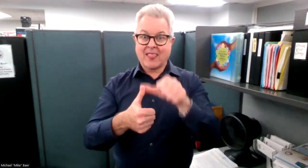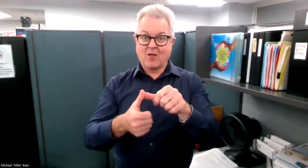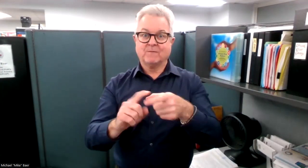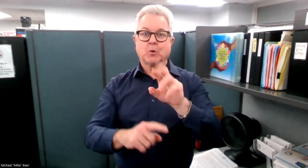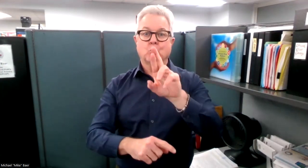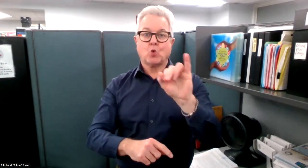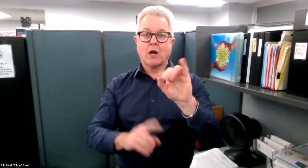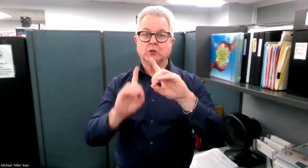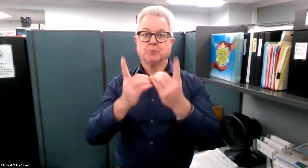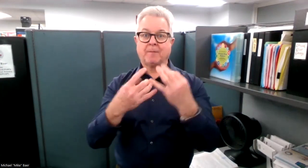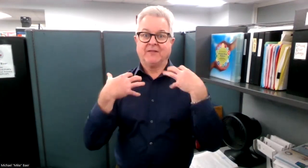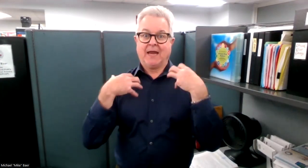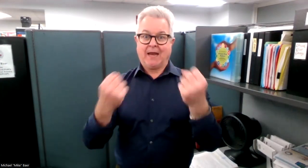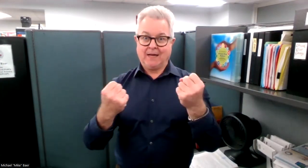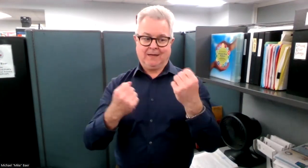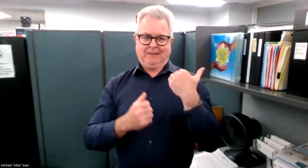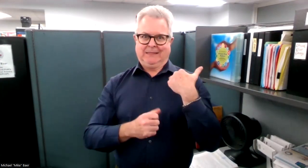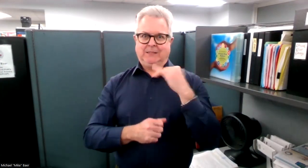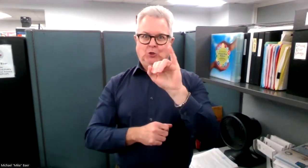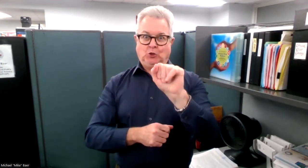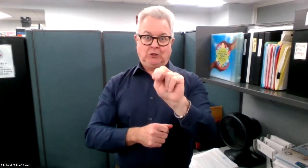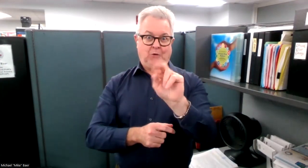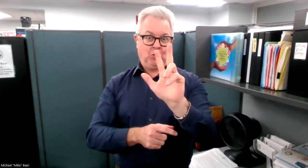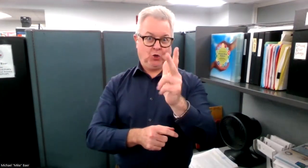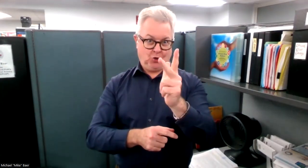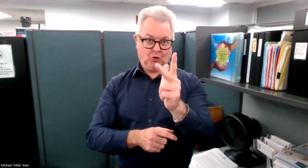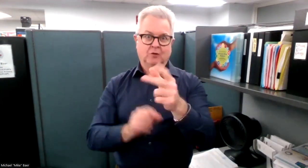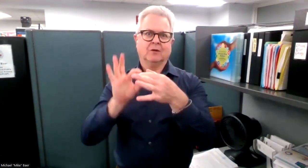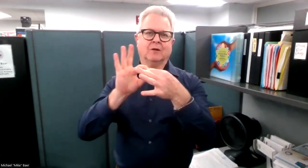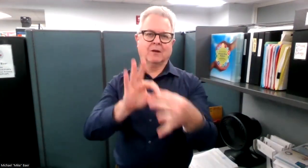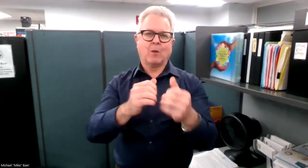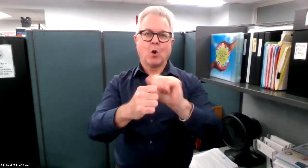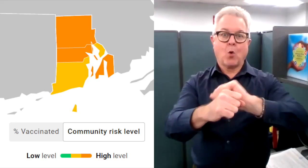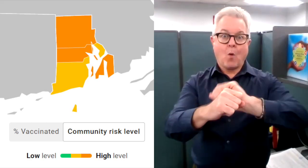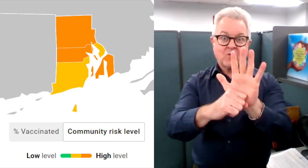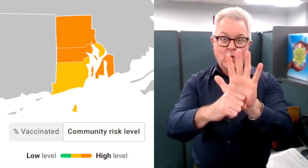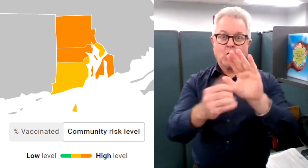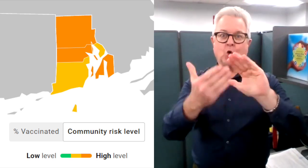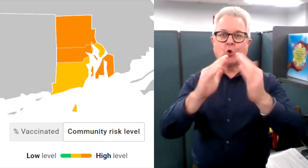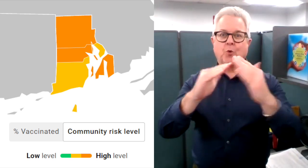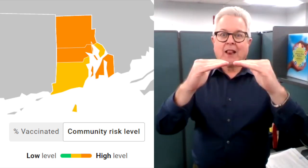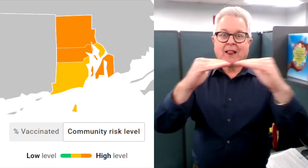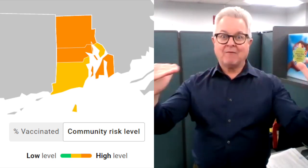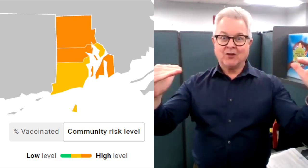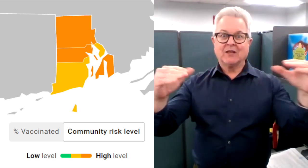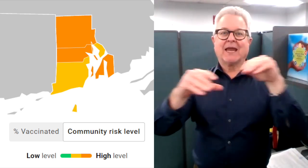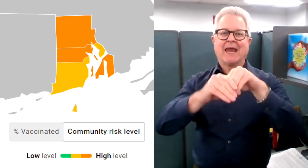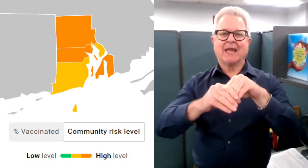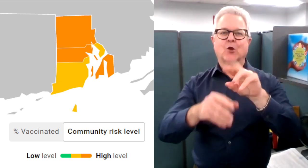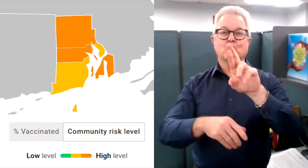with you on an updated alert that we have received from the Rhode Island Department of Health dated January 3rd in connection with the